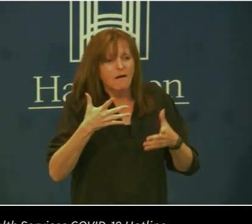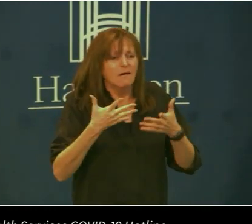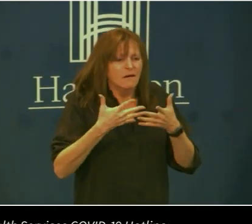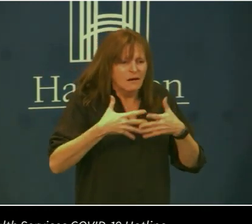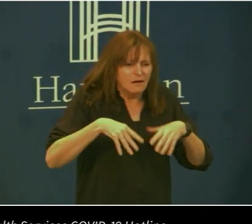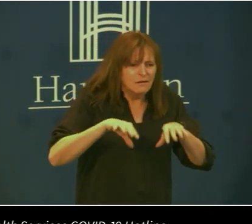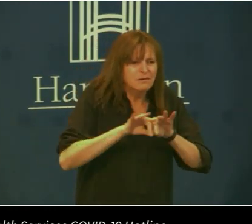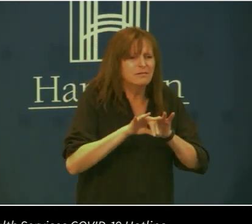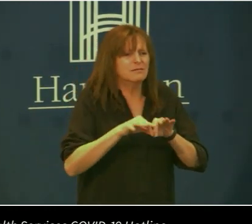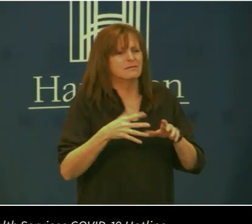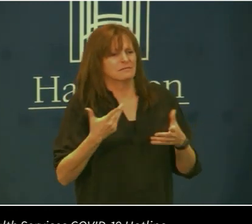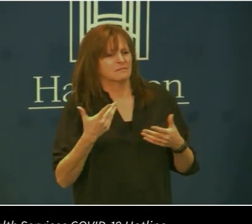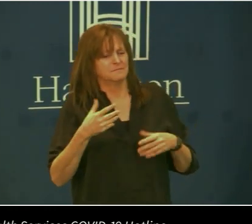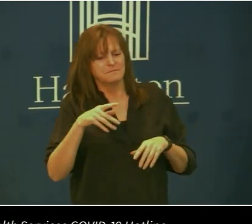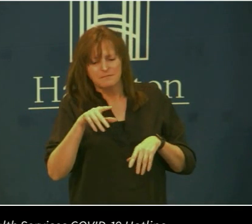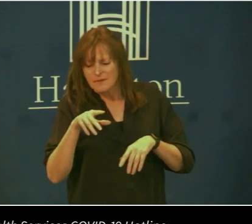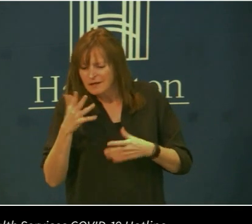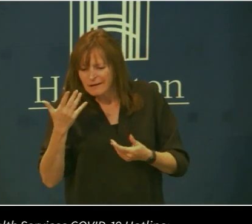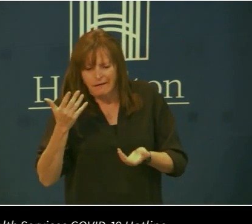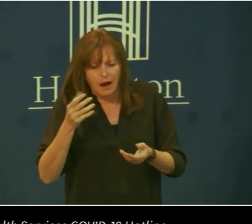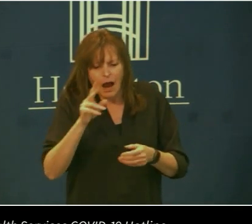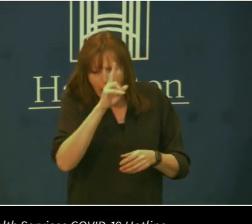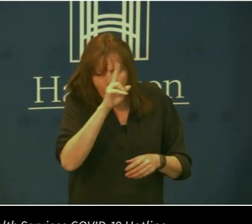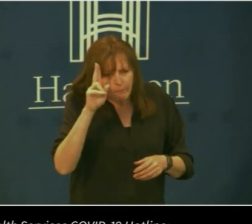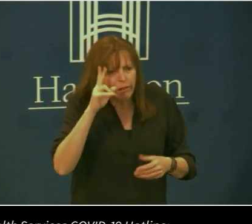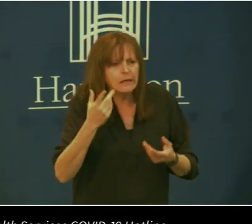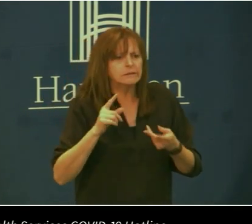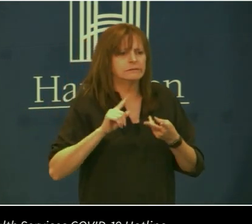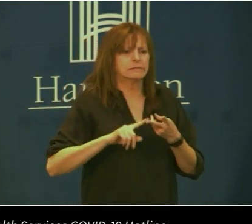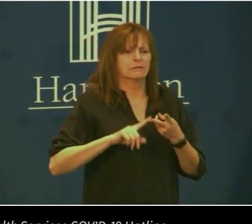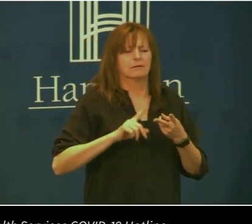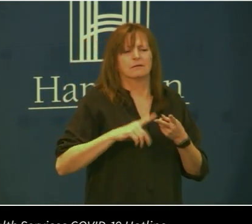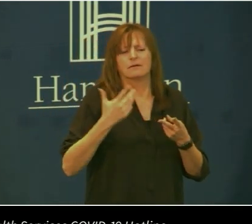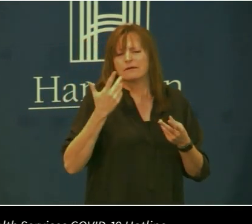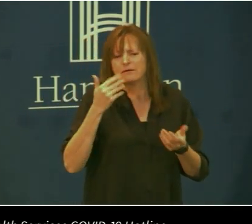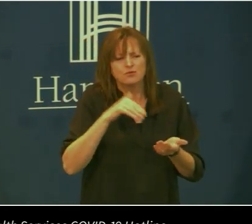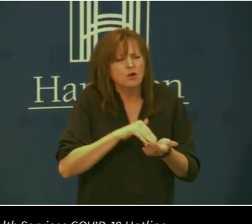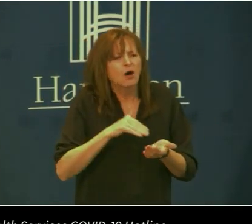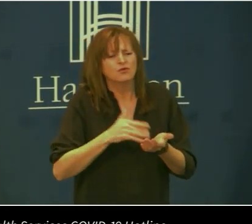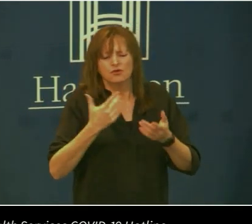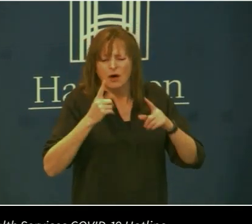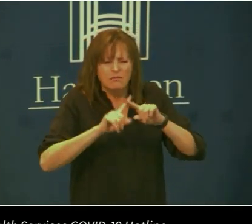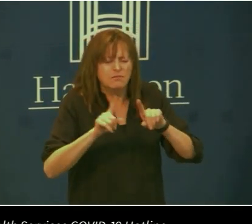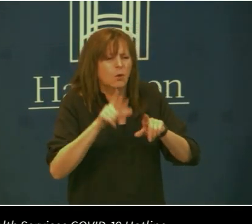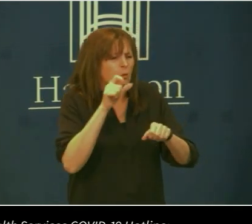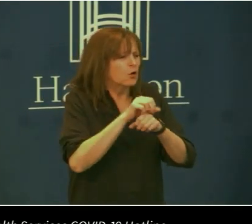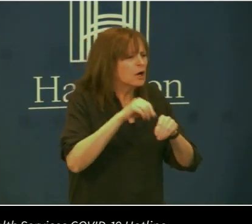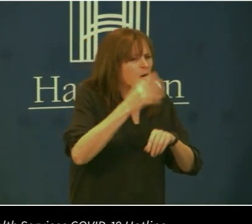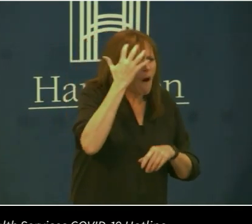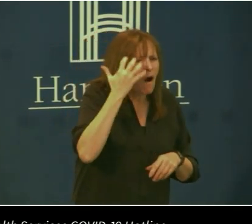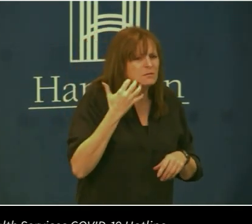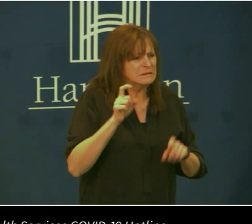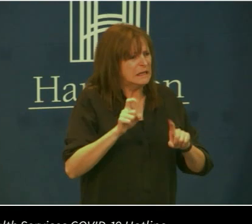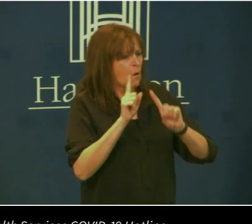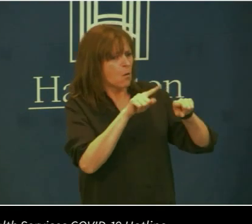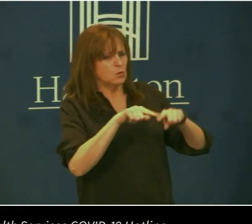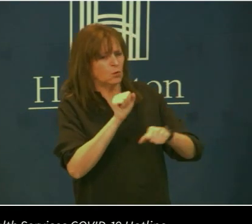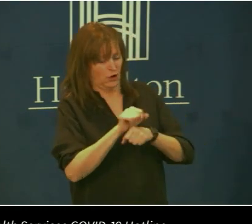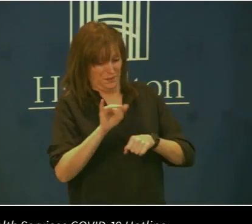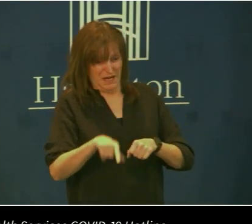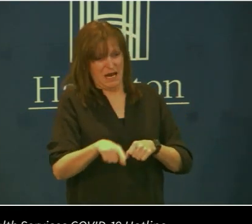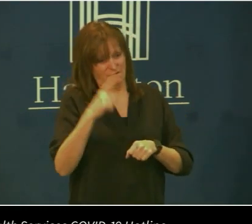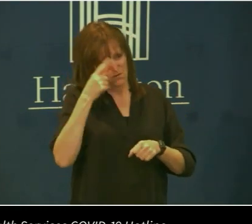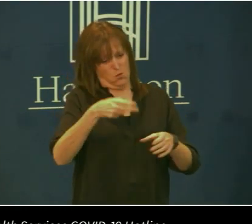that they're able to use the transit system to get to the work that they need to do, or for folks that need to get their groceries, don't have a